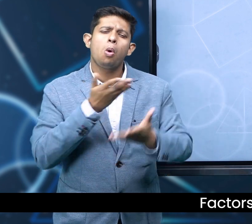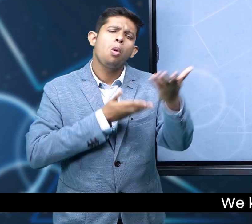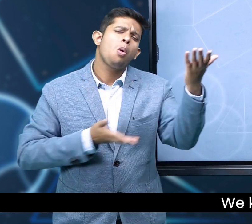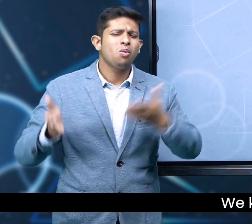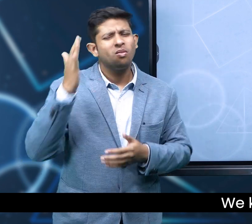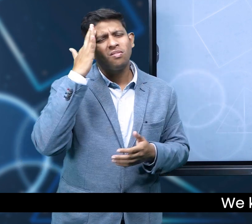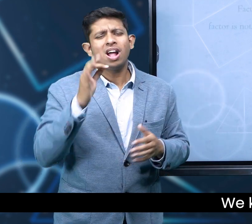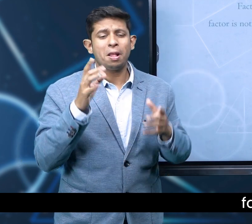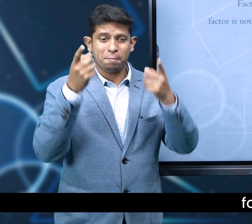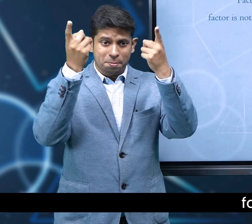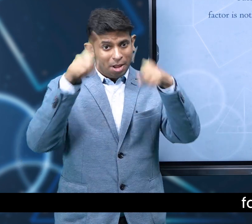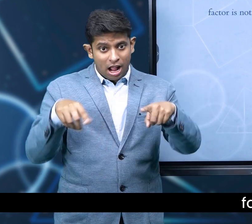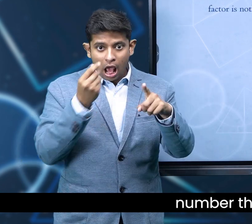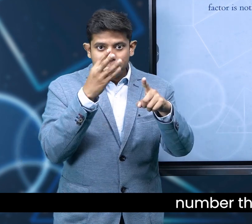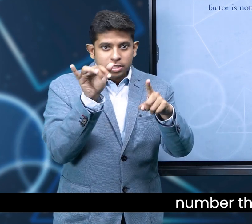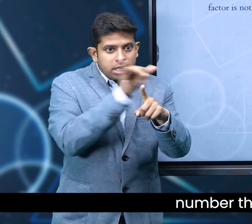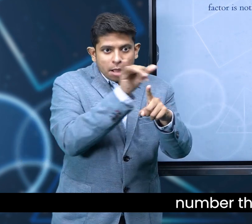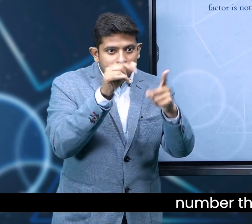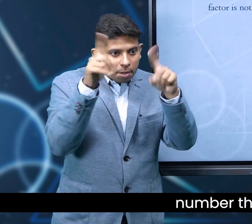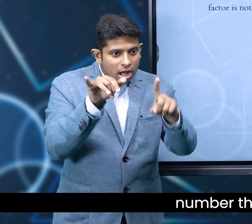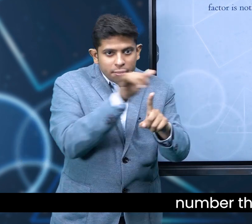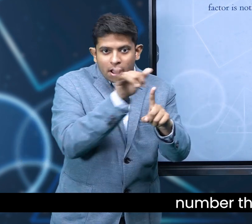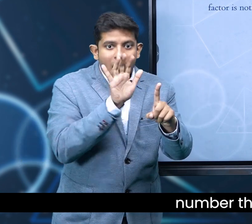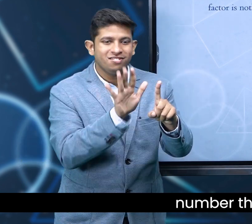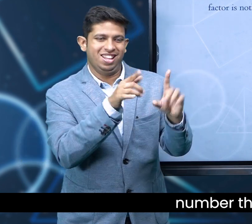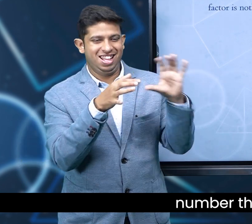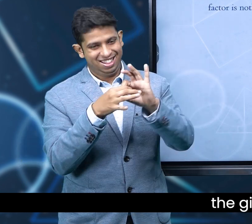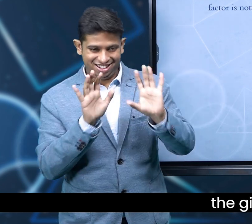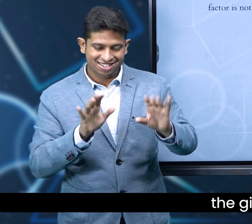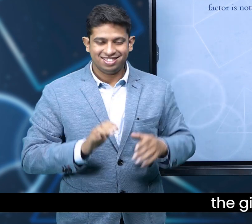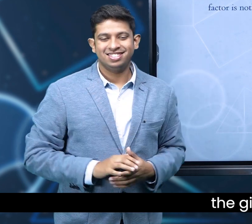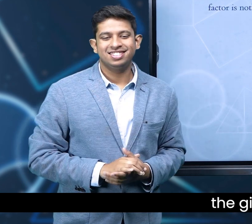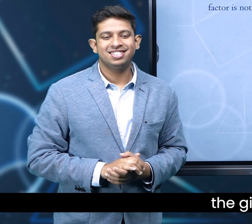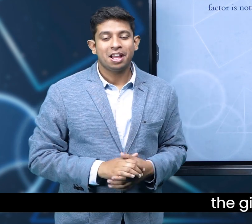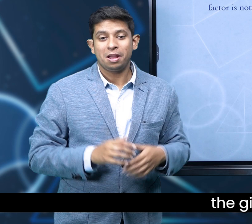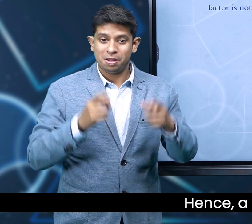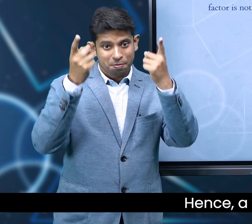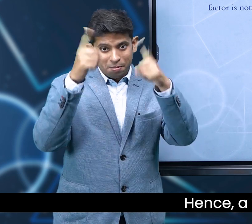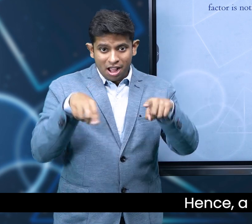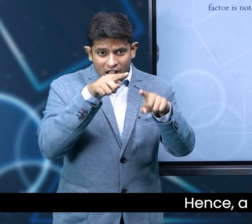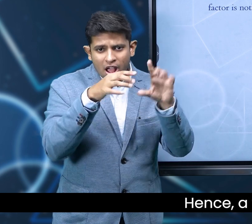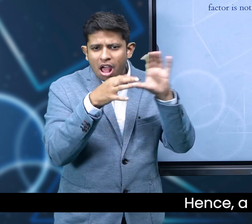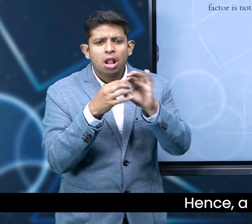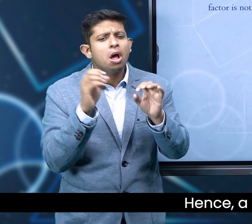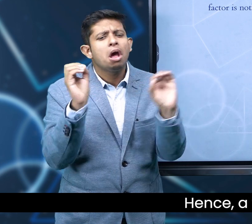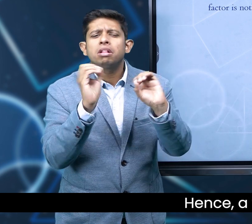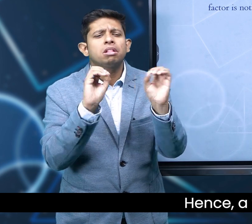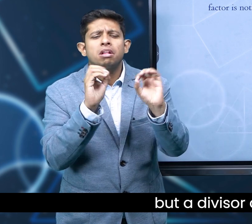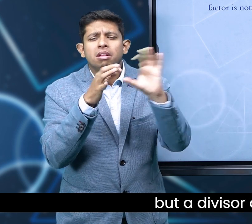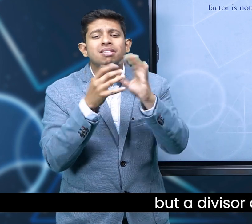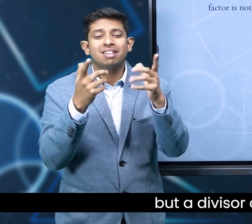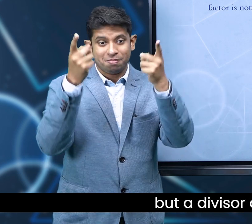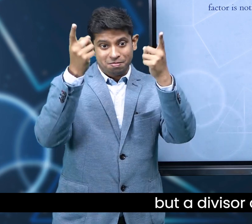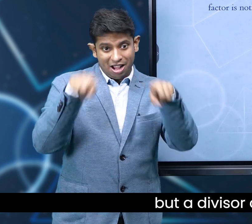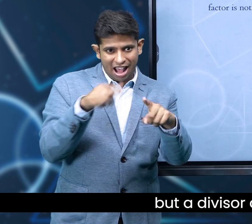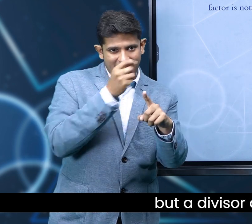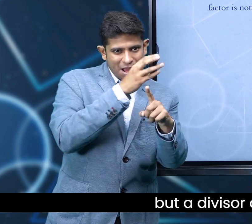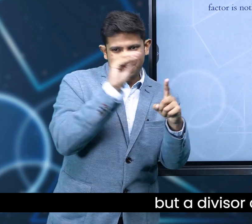We know that a factor is a number that exactly divides the given number. Hence, a factor is nothing but a divisor of the given number.